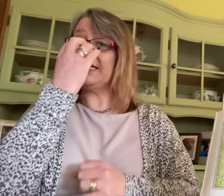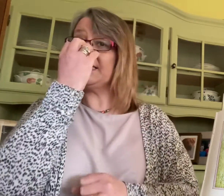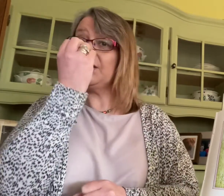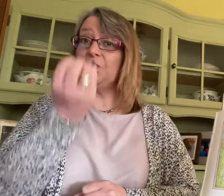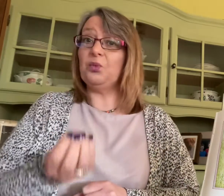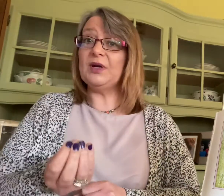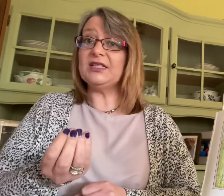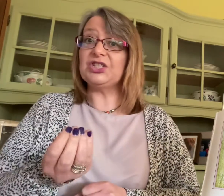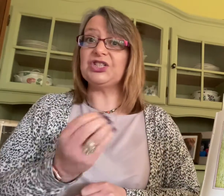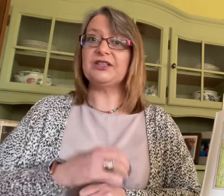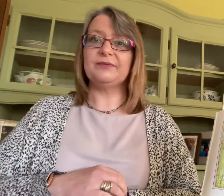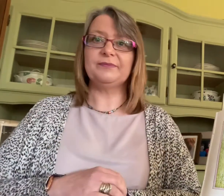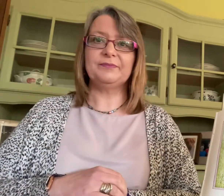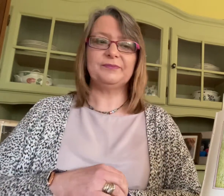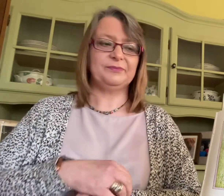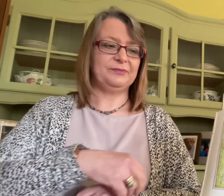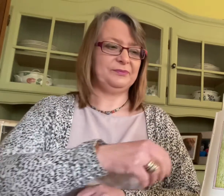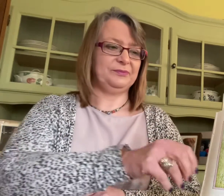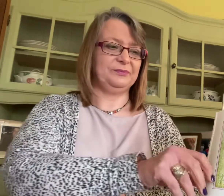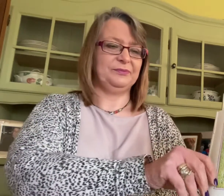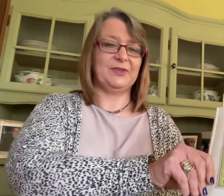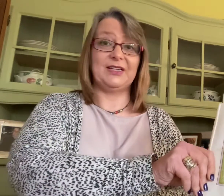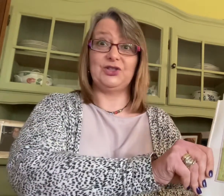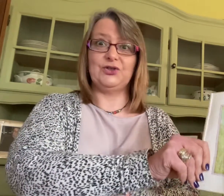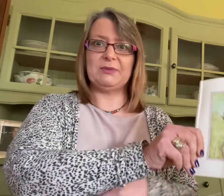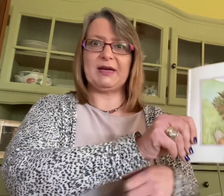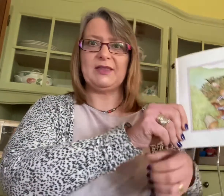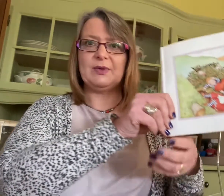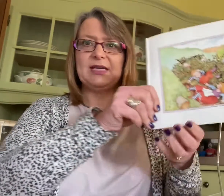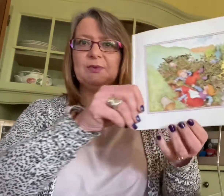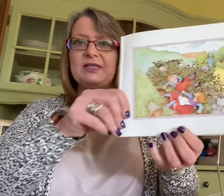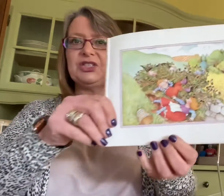Witch. Can you spy the Wicked Witch?